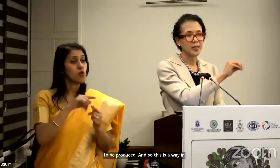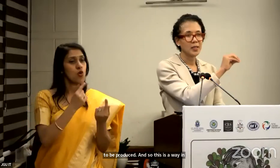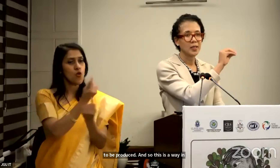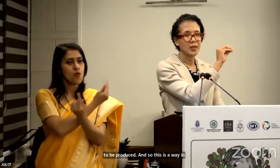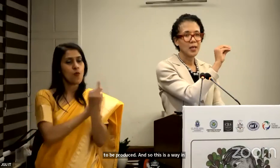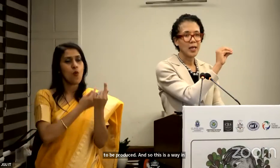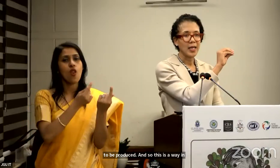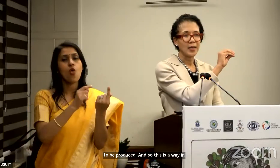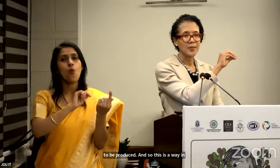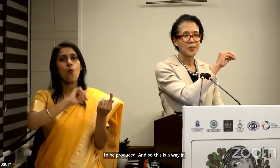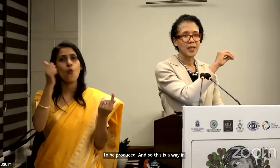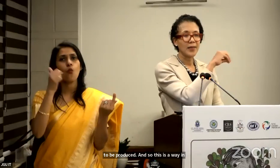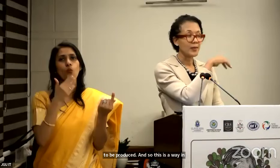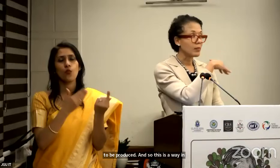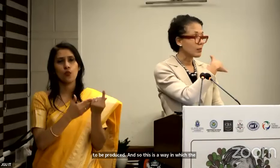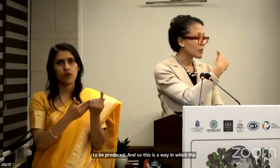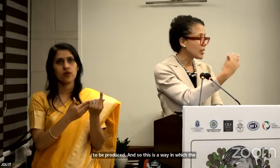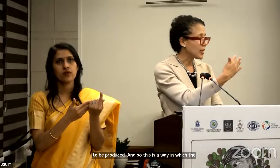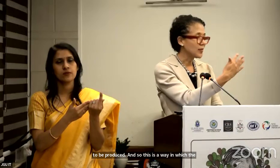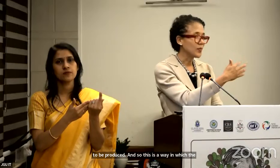victory in